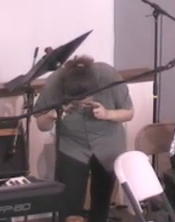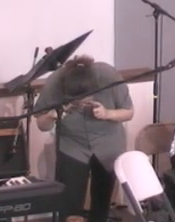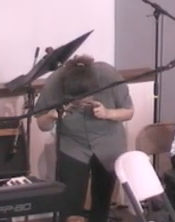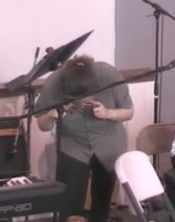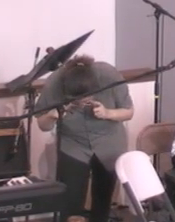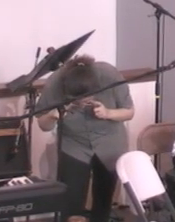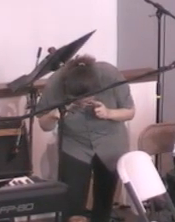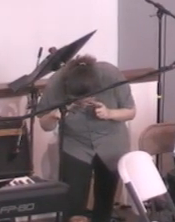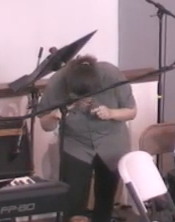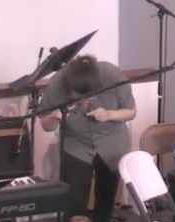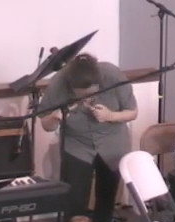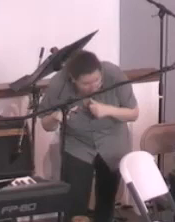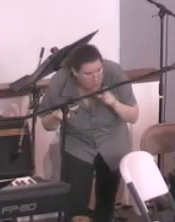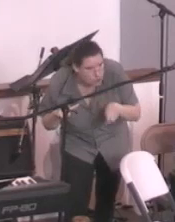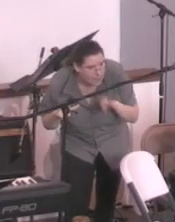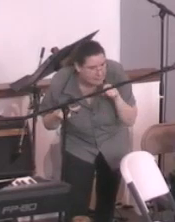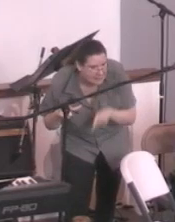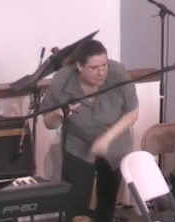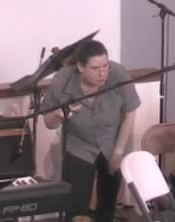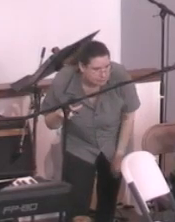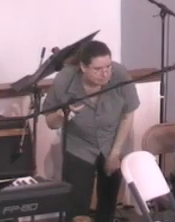that your face should not be.